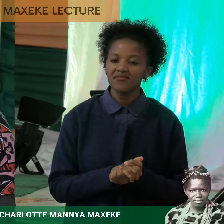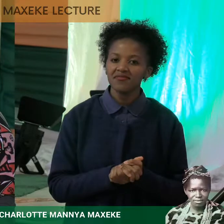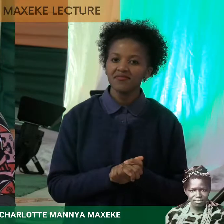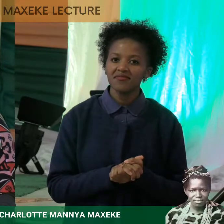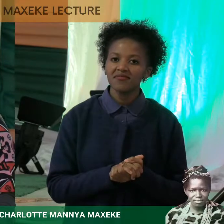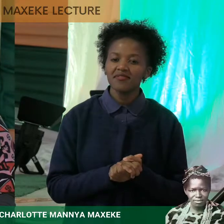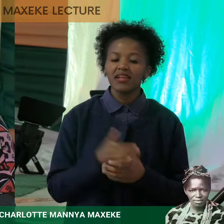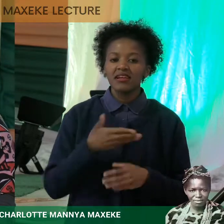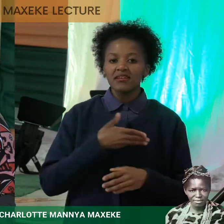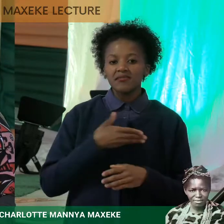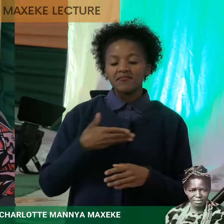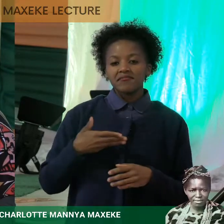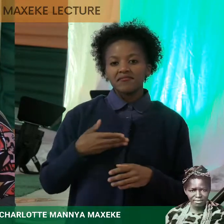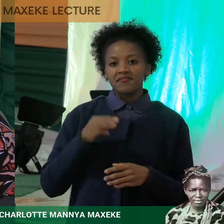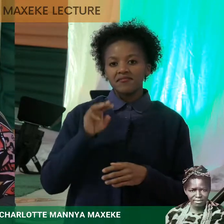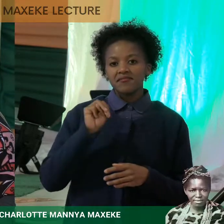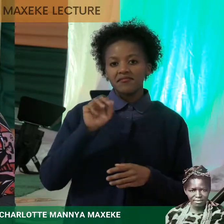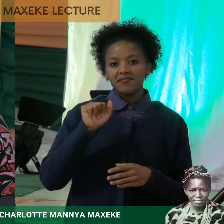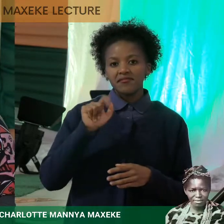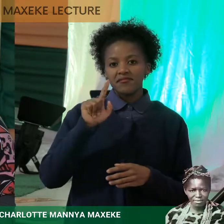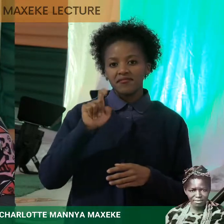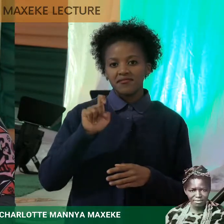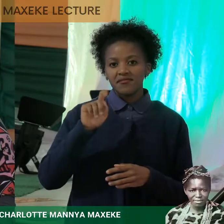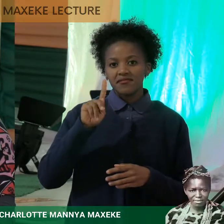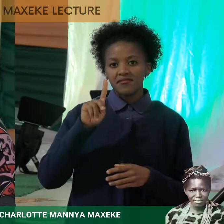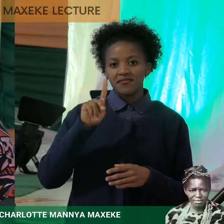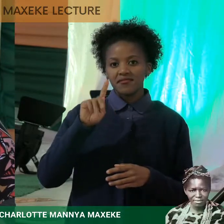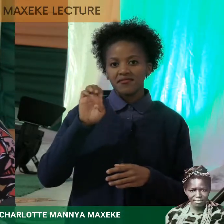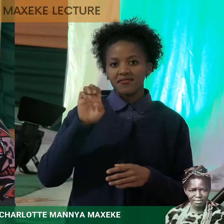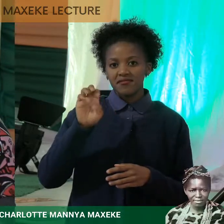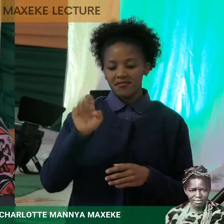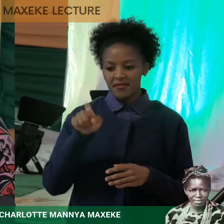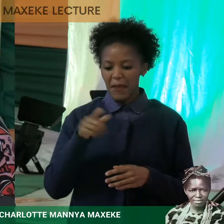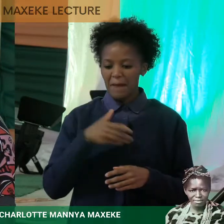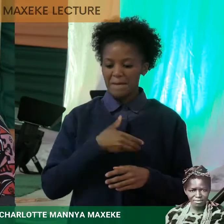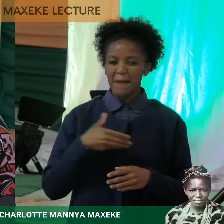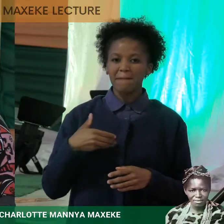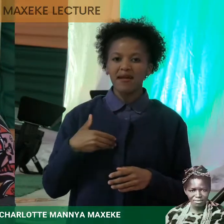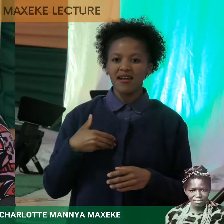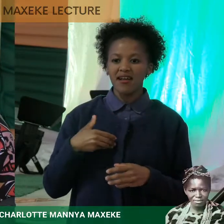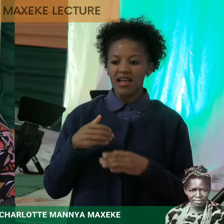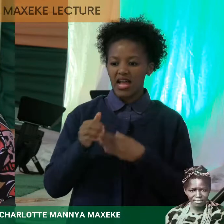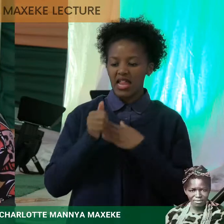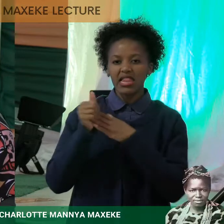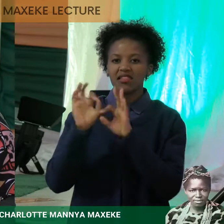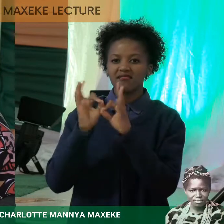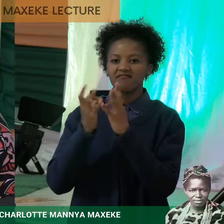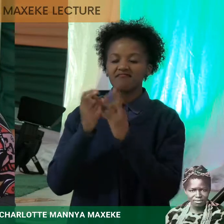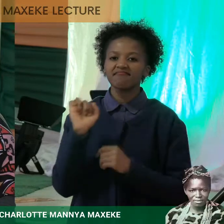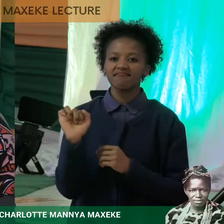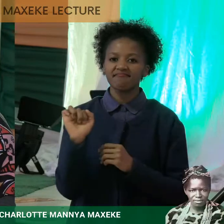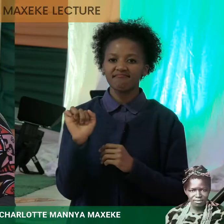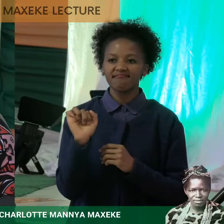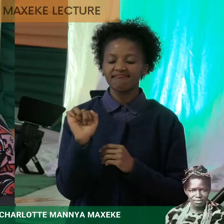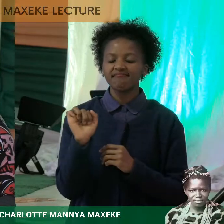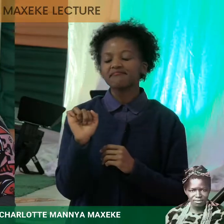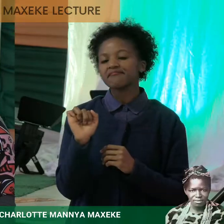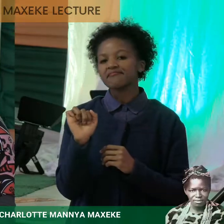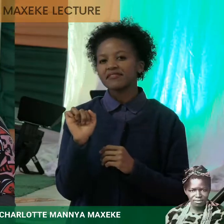Mama Charlotte Maxeke njengomama nenhloko yekhaya engumama. Enyanisweni